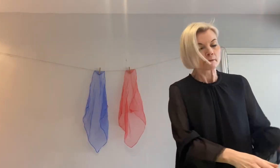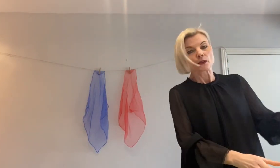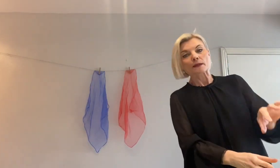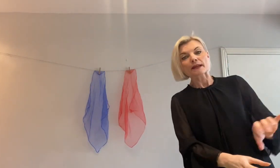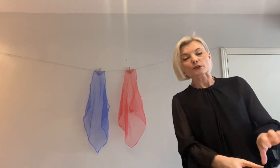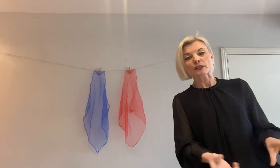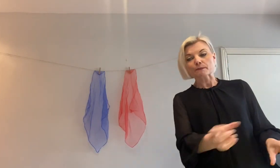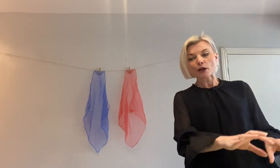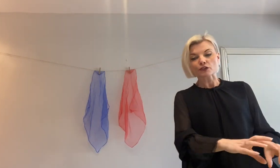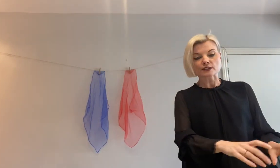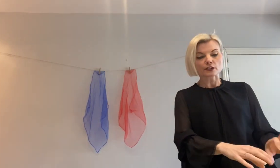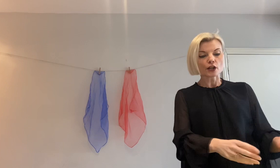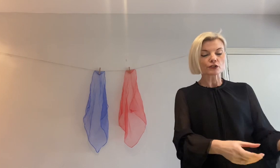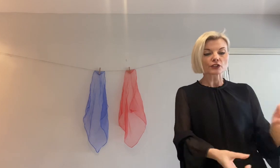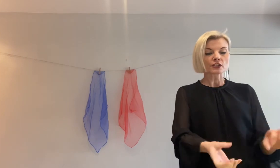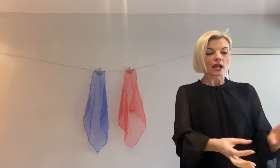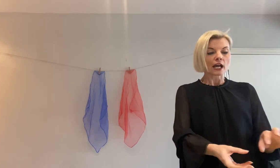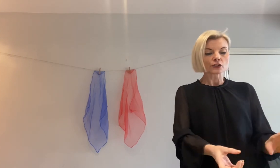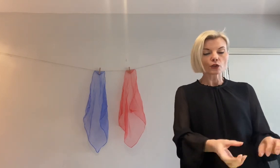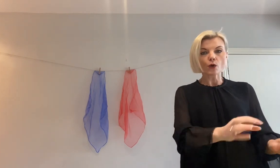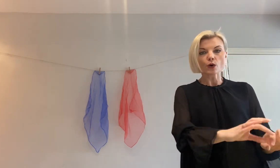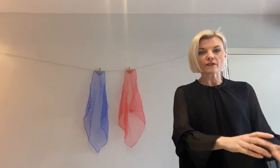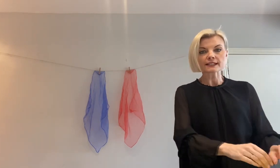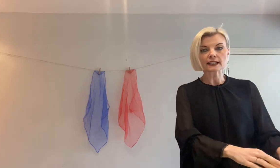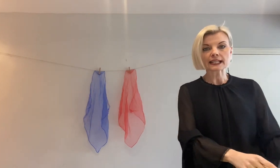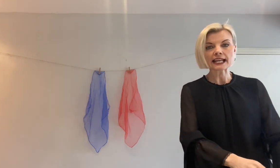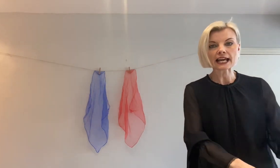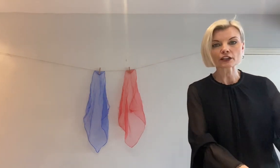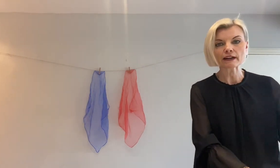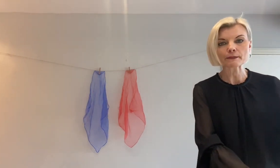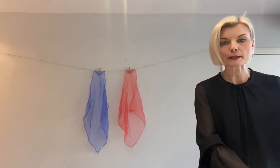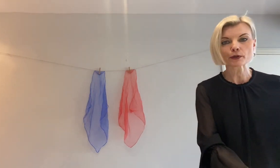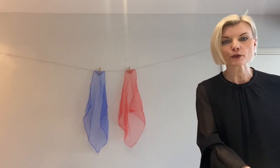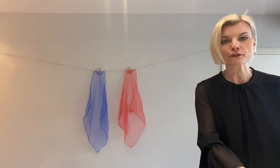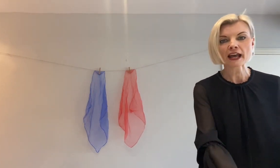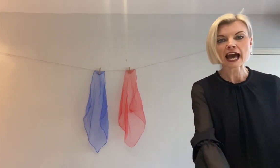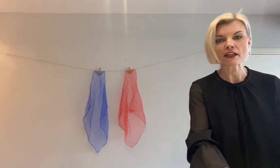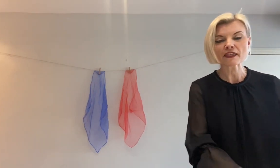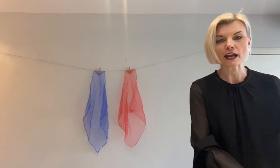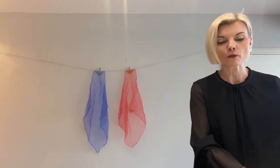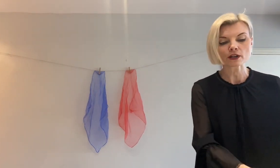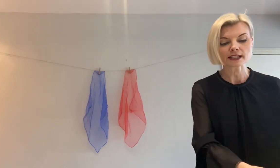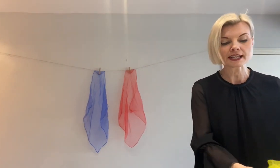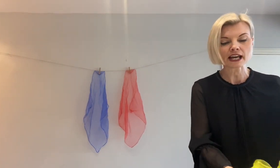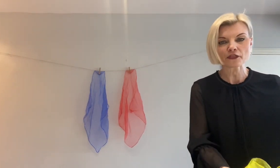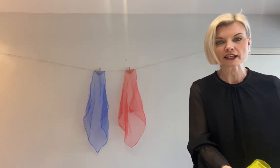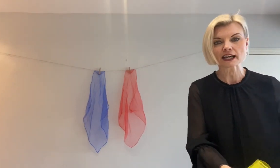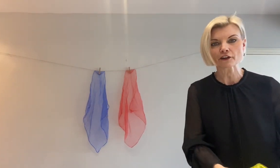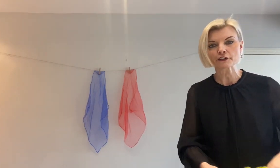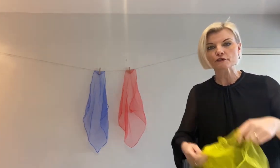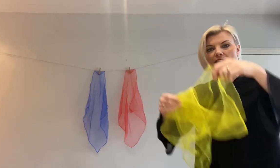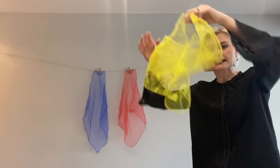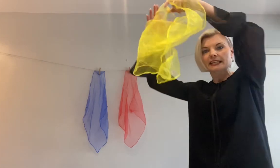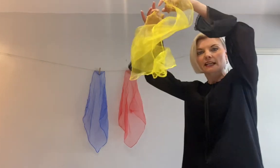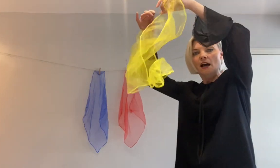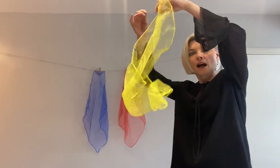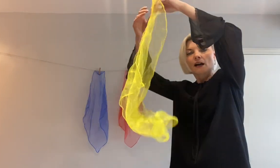He mixed all his potions and lotions until all of a sudden he had a great big poof and there was another colour. Are you ready?